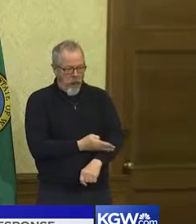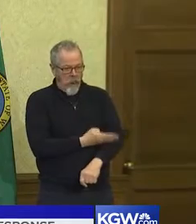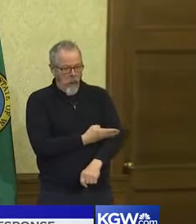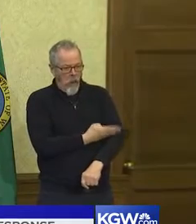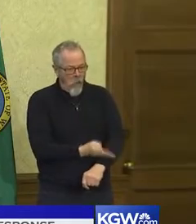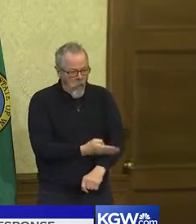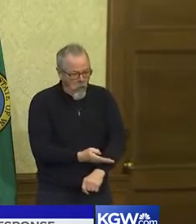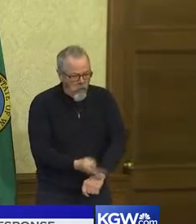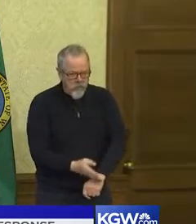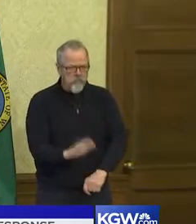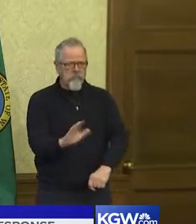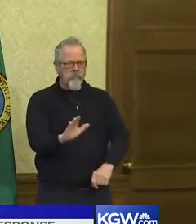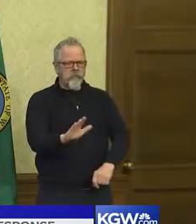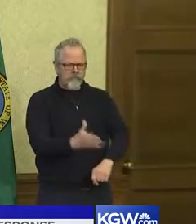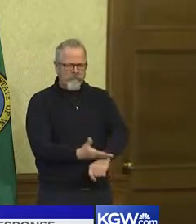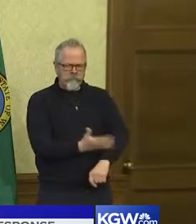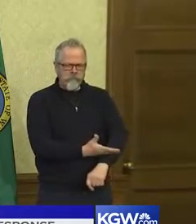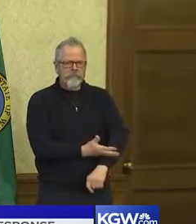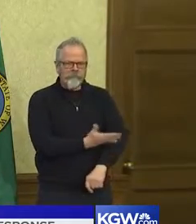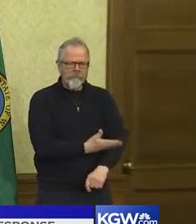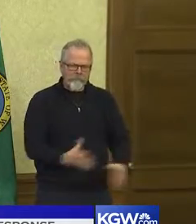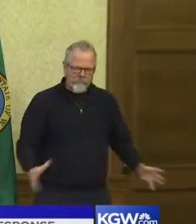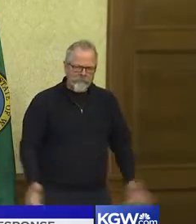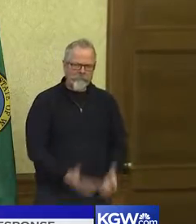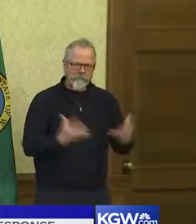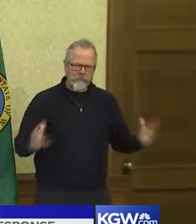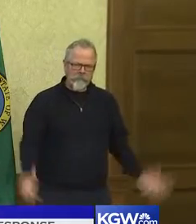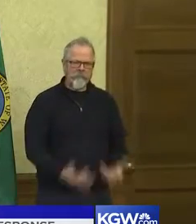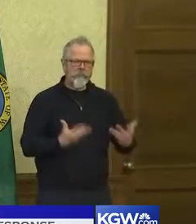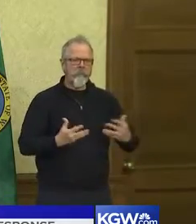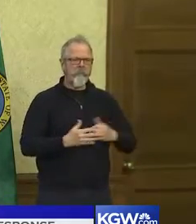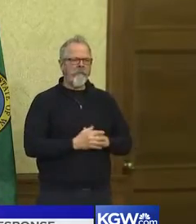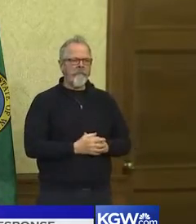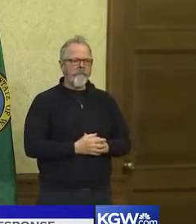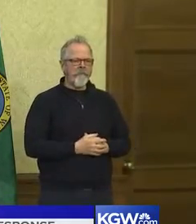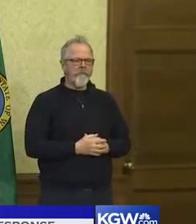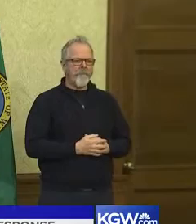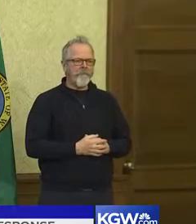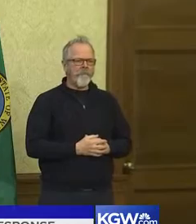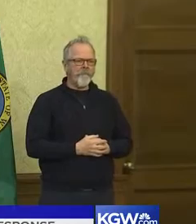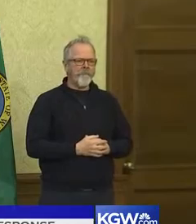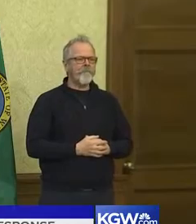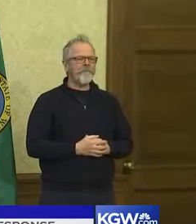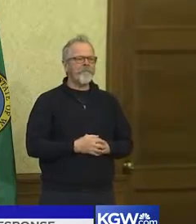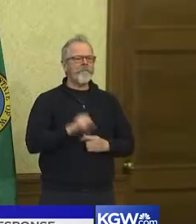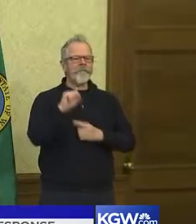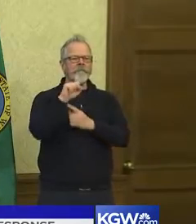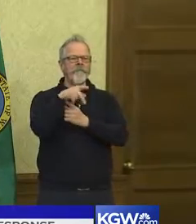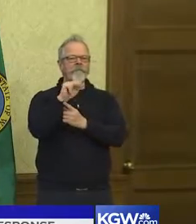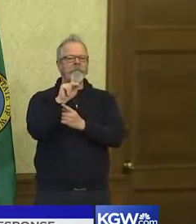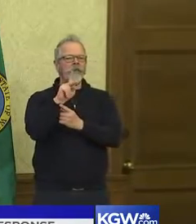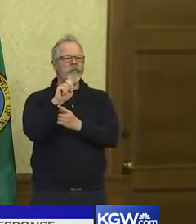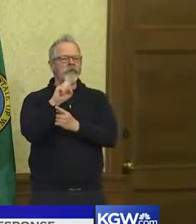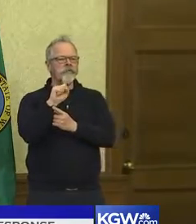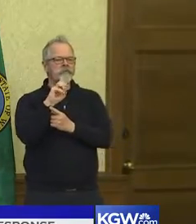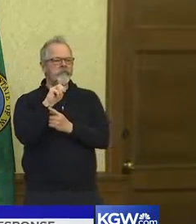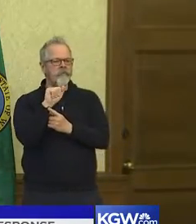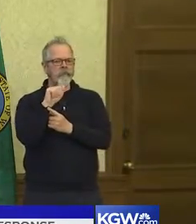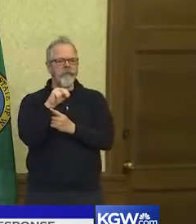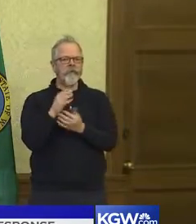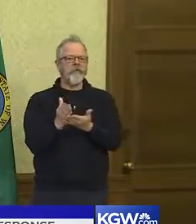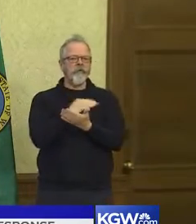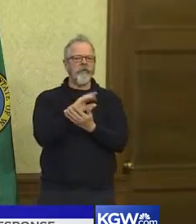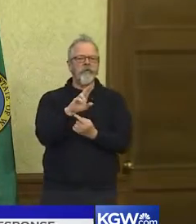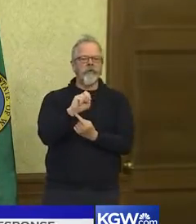Spokesman Review. Yes, the state is paid out $250,000,000 with unemployment benefits from the last 6 months,